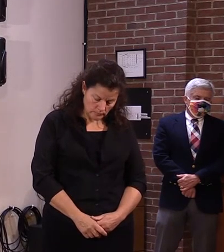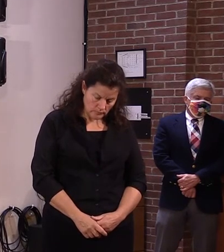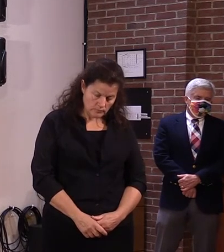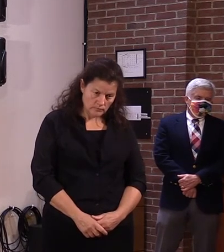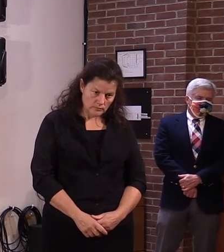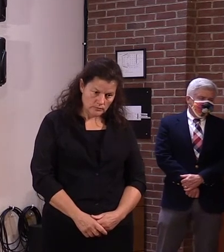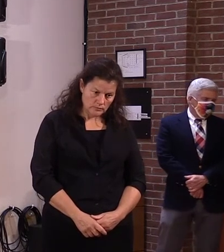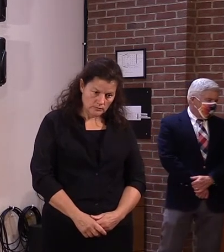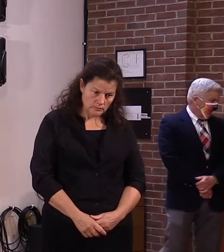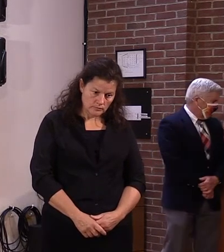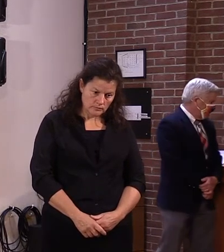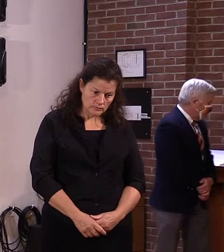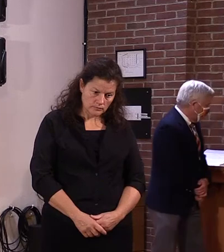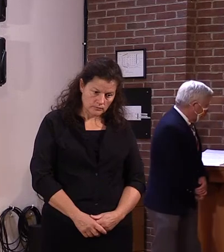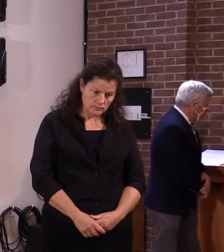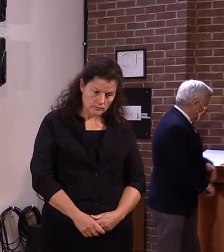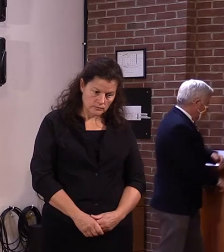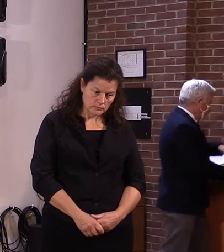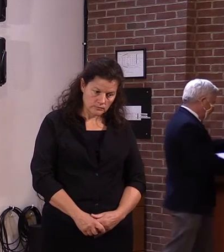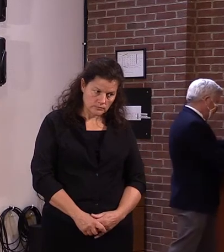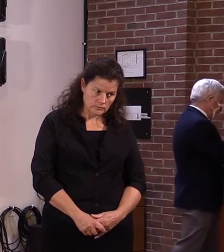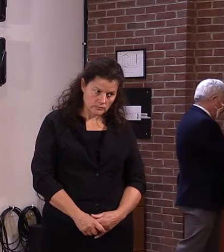Alec, News 7.